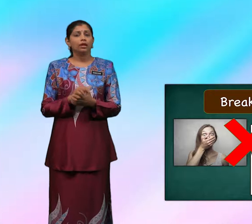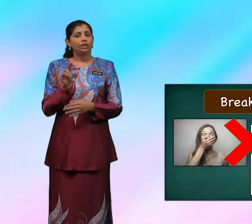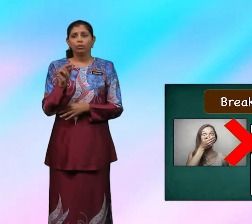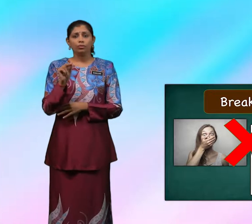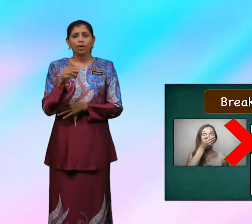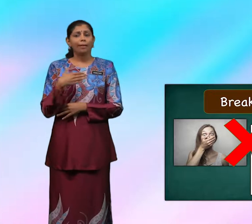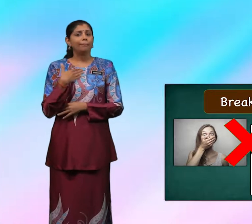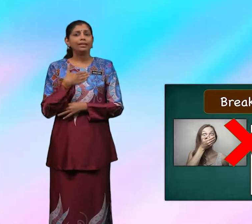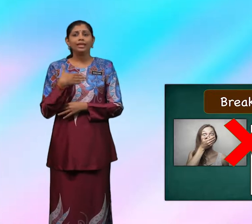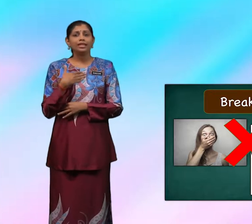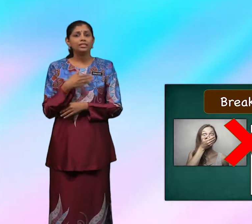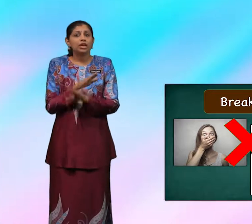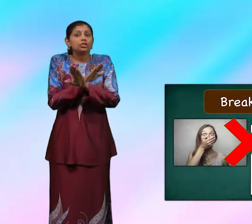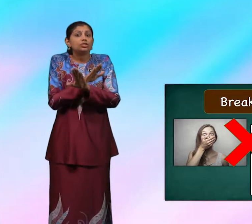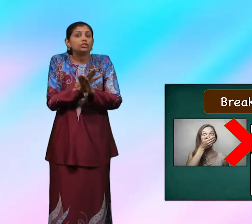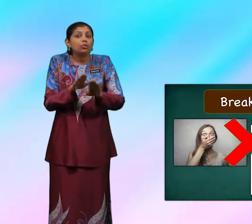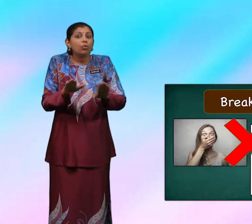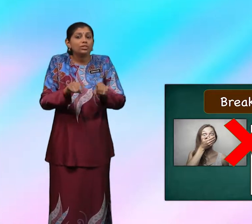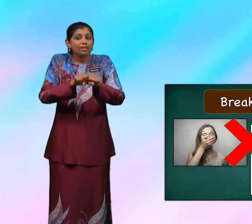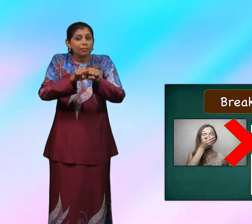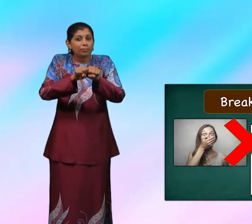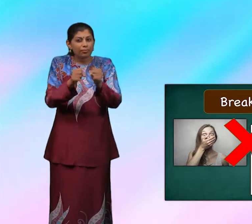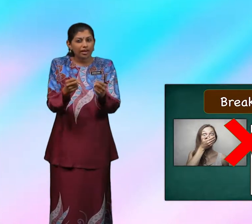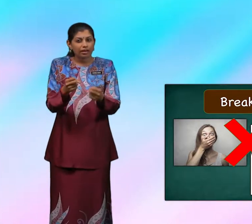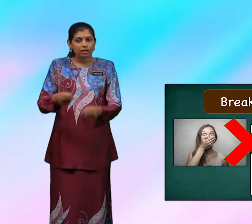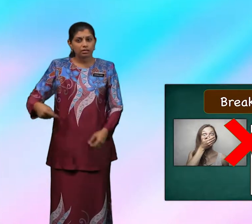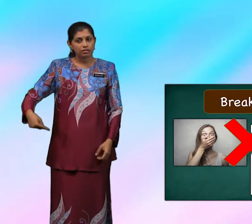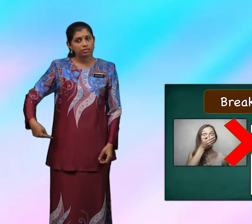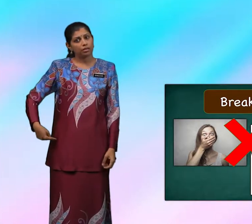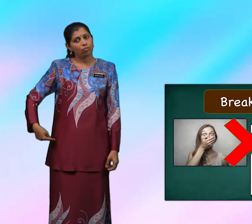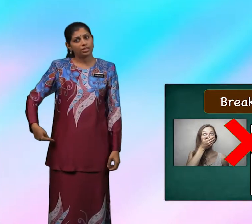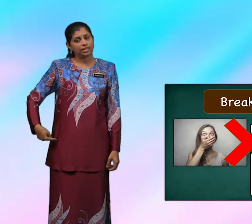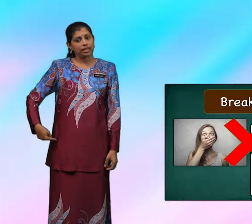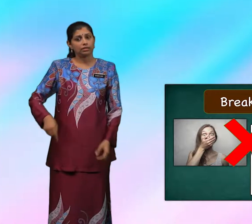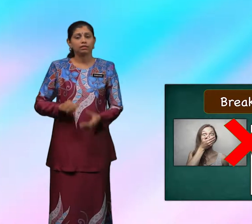No, please don't break someone's leg.